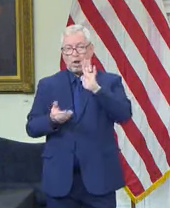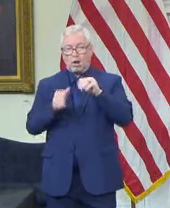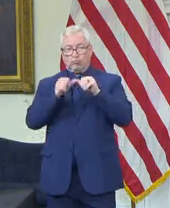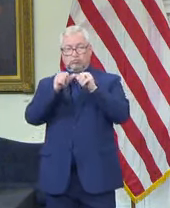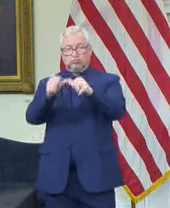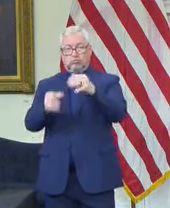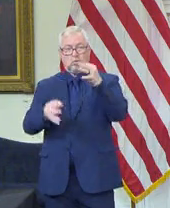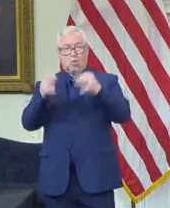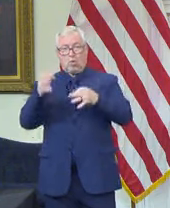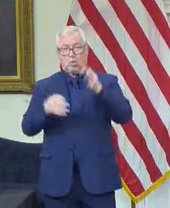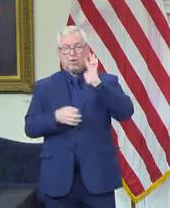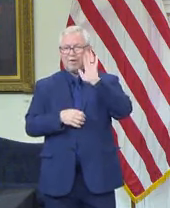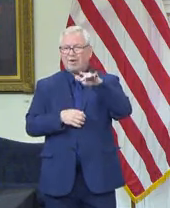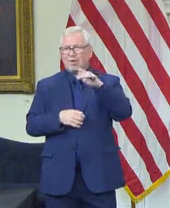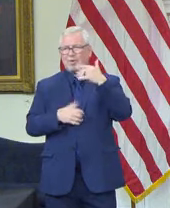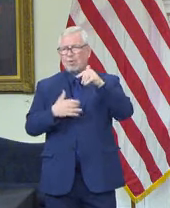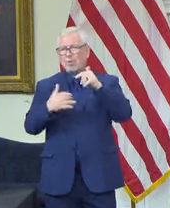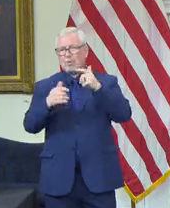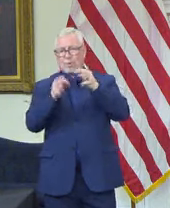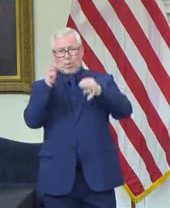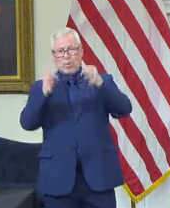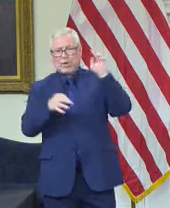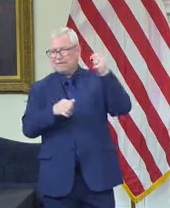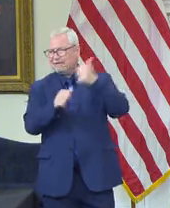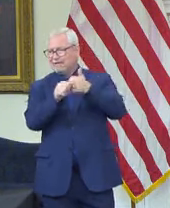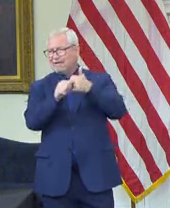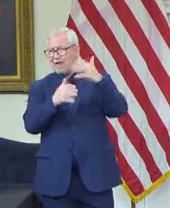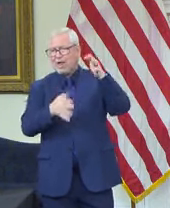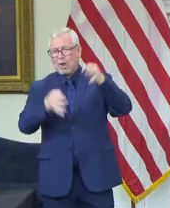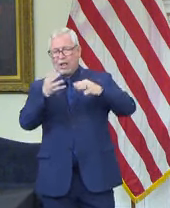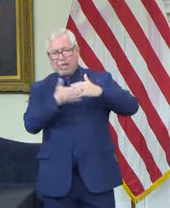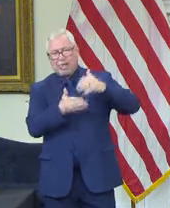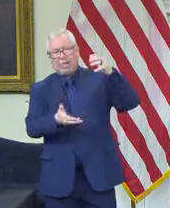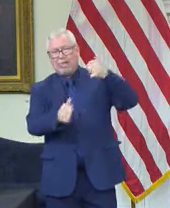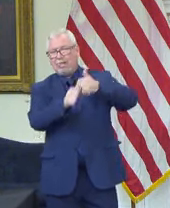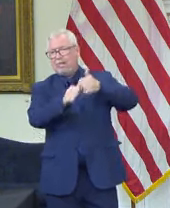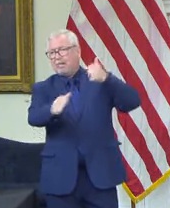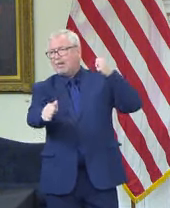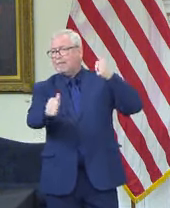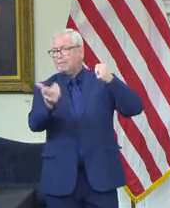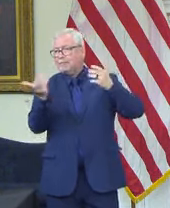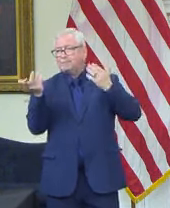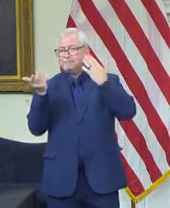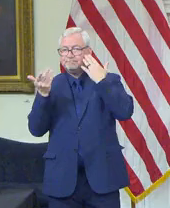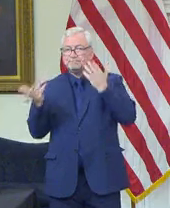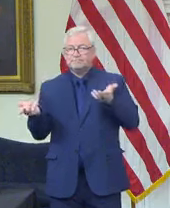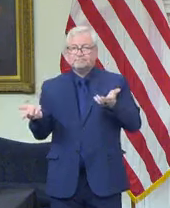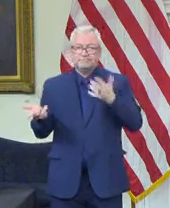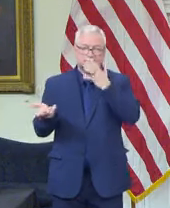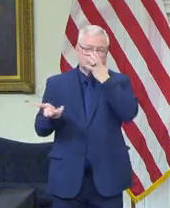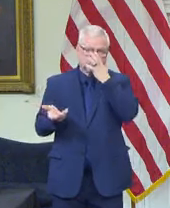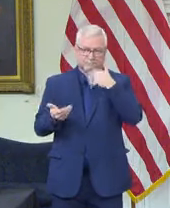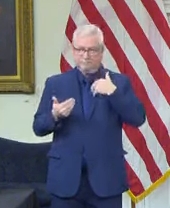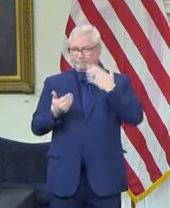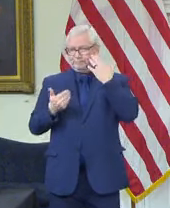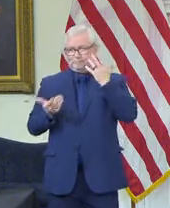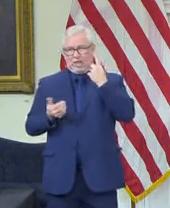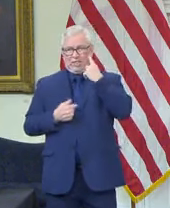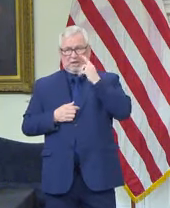they're ever going to reach a decision before the thing is over with anyway. And I think Anne Arundel County already said they were not going to extend it past